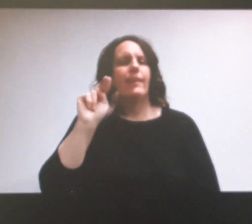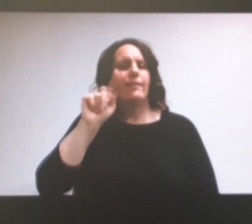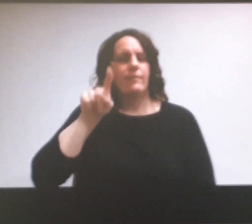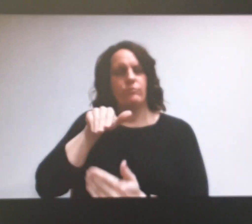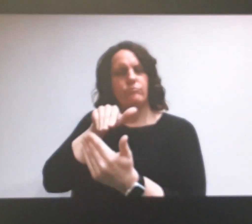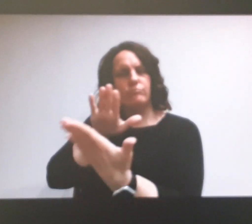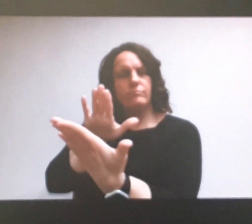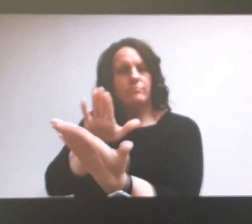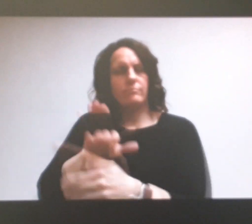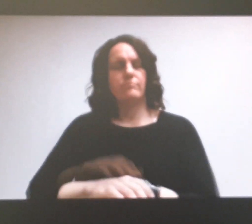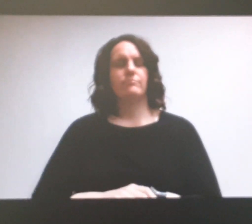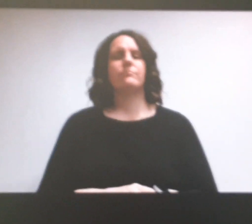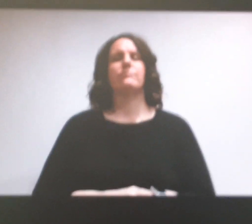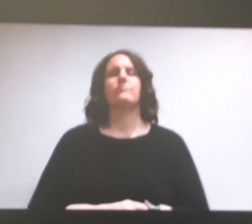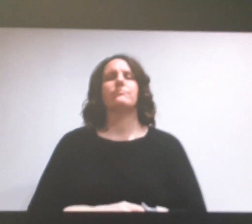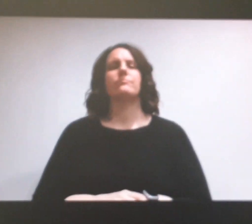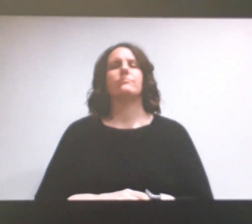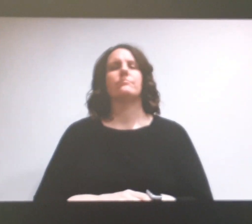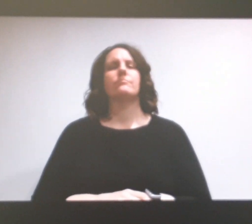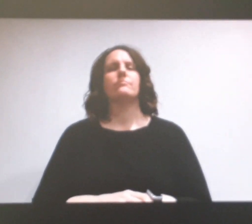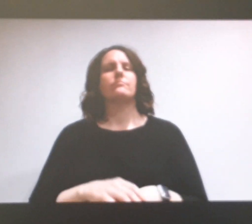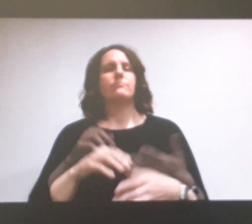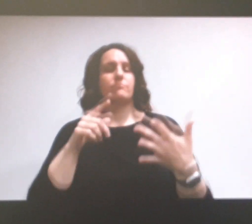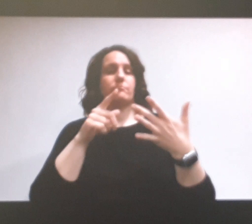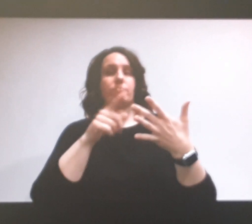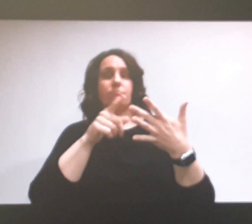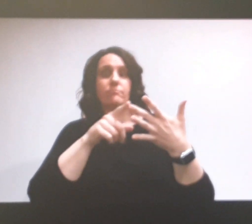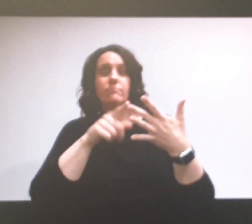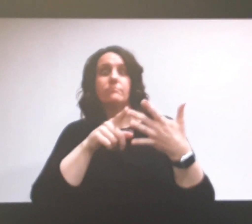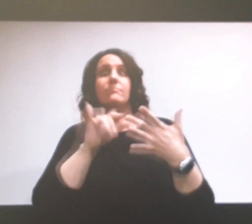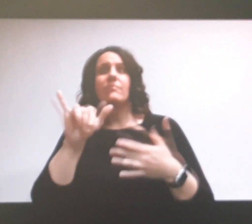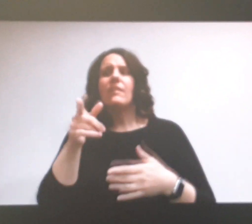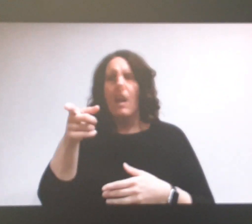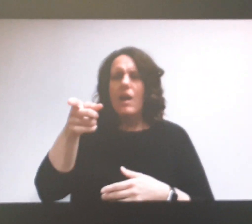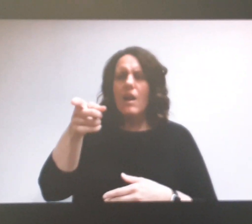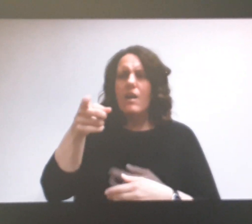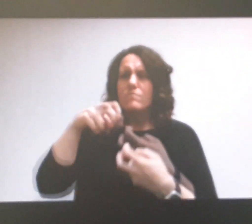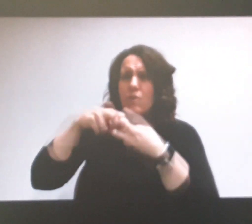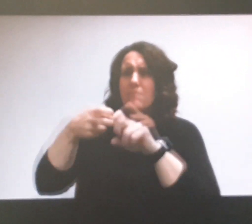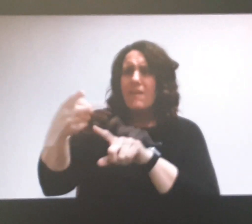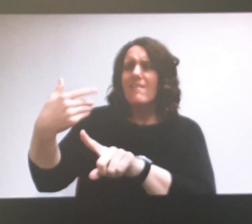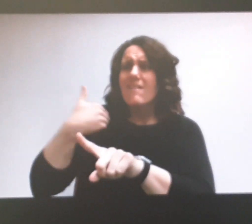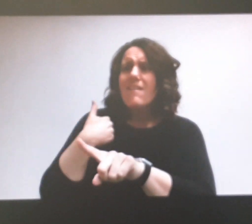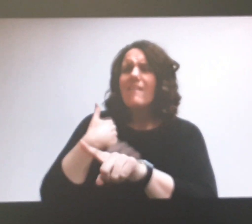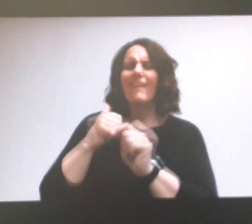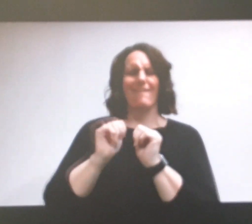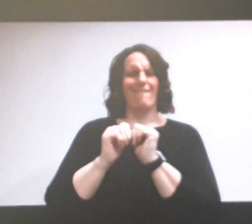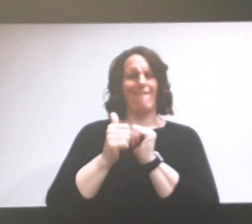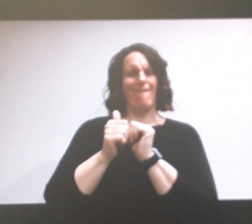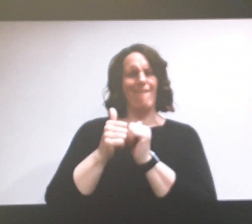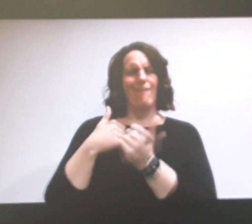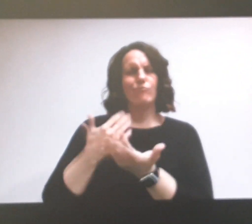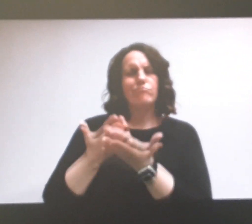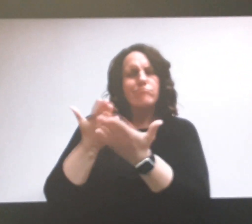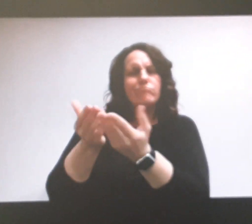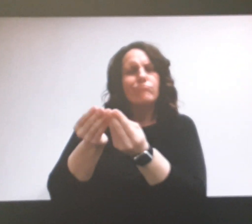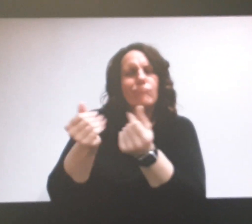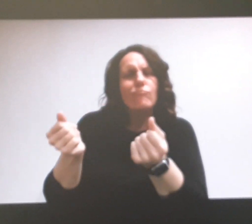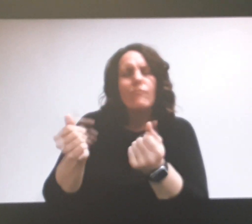missing from the community and that NAD needs to discuss. that if we do